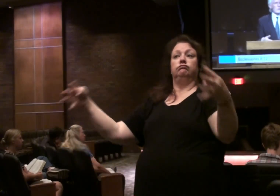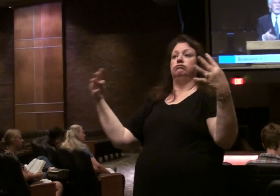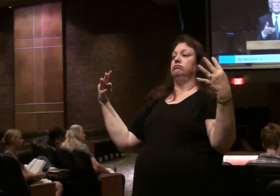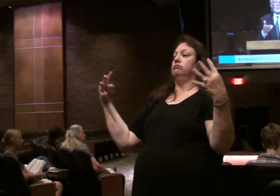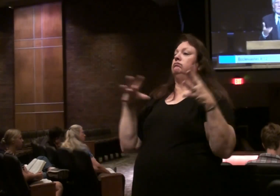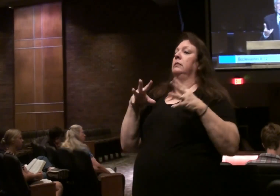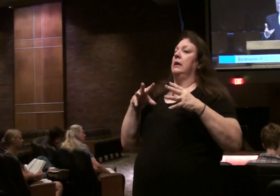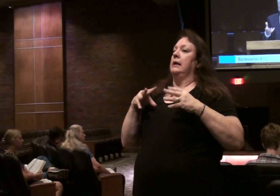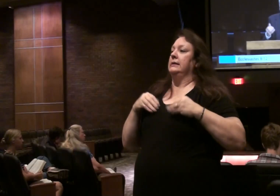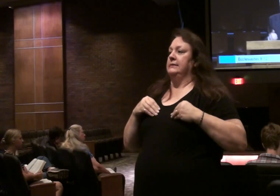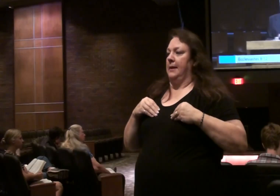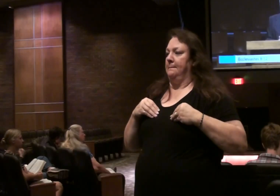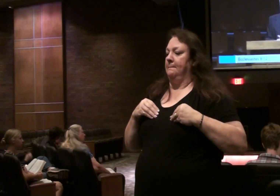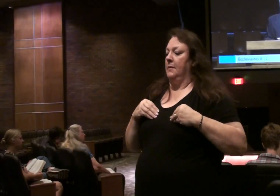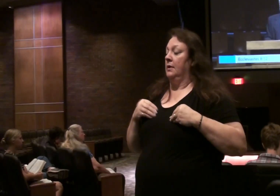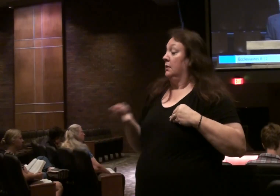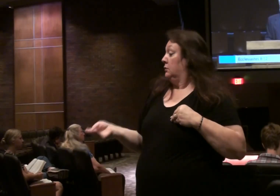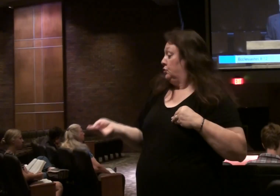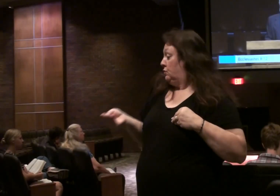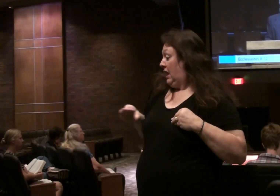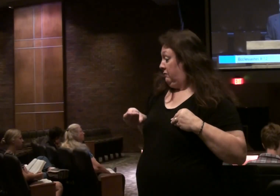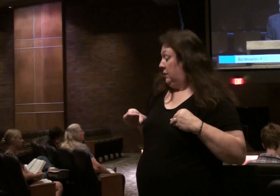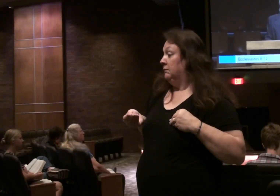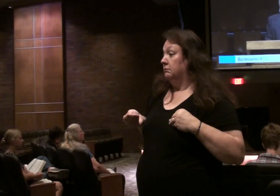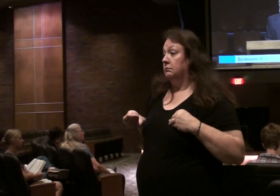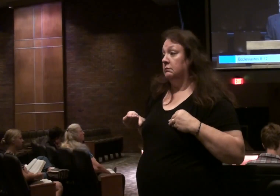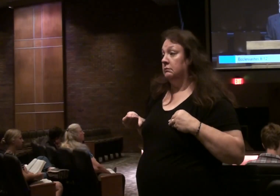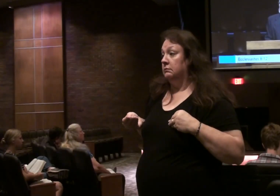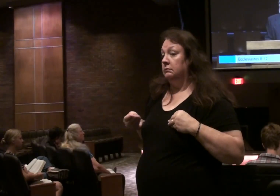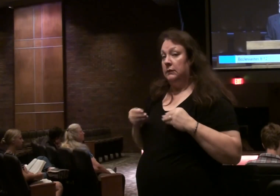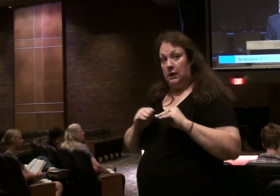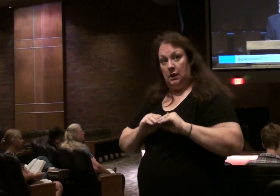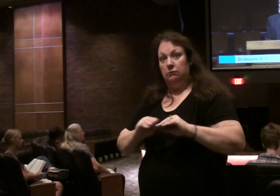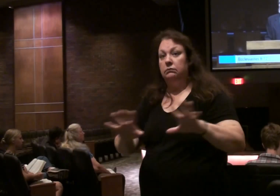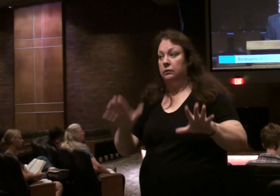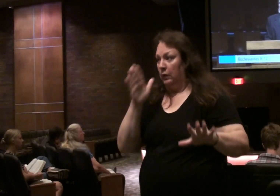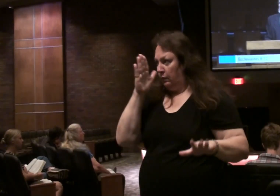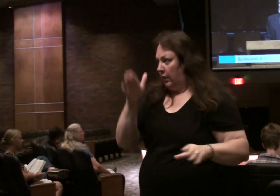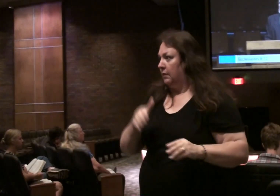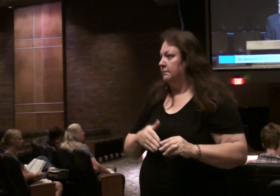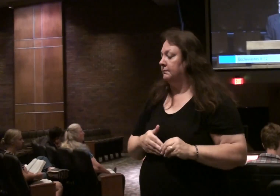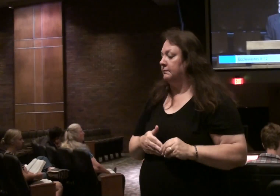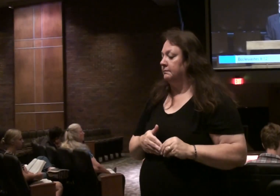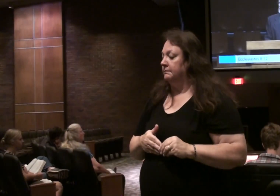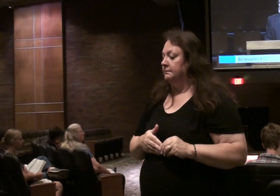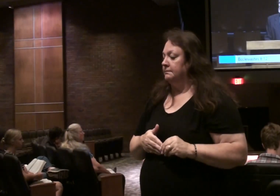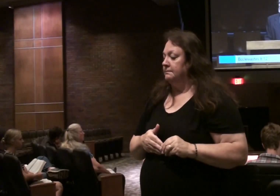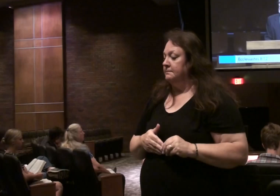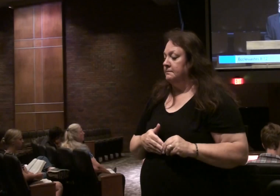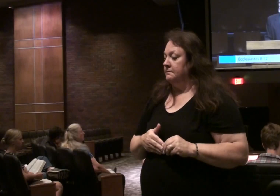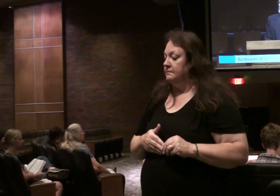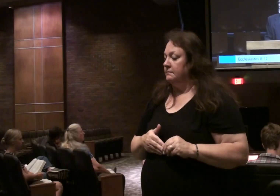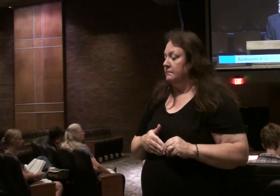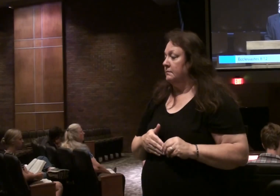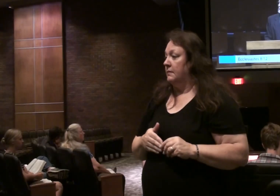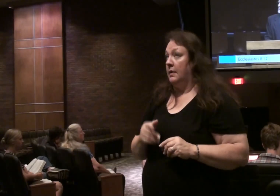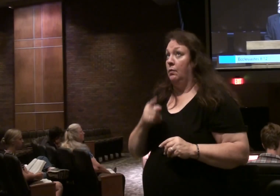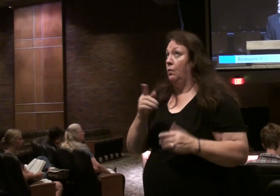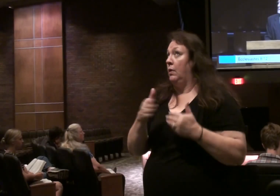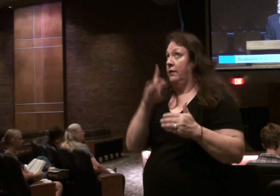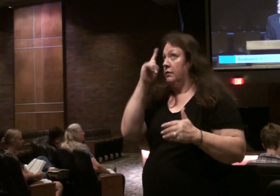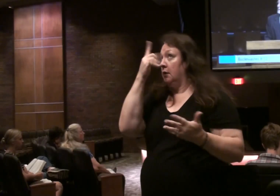and accept the materials you have brought to me to disseminate to people. And they do what they